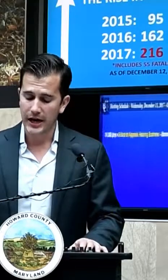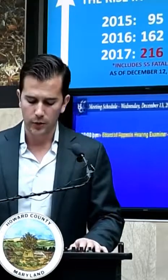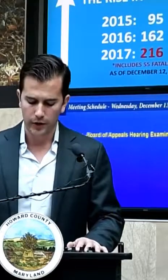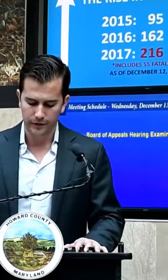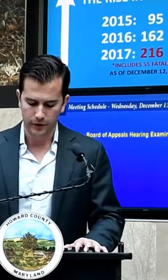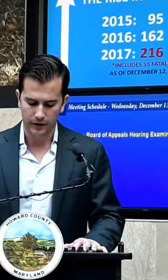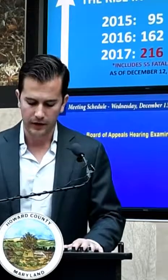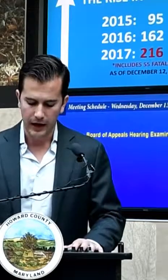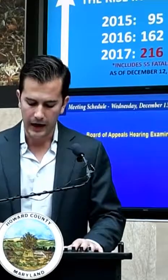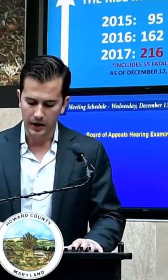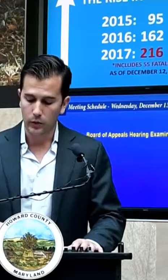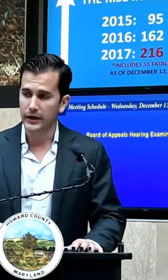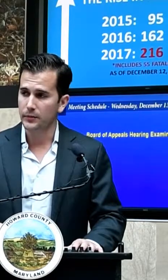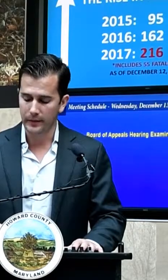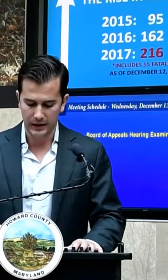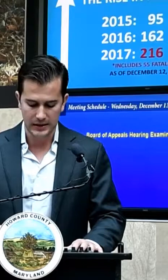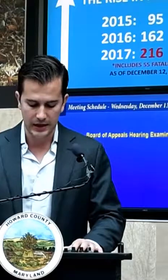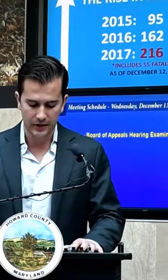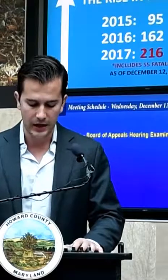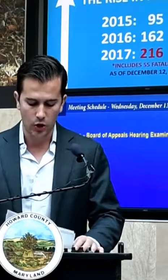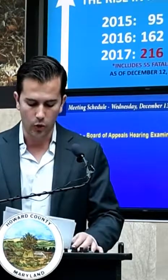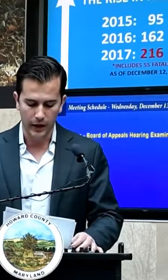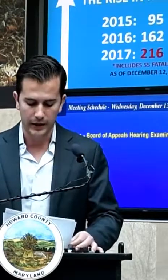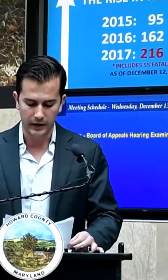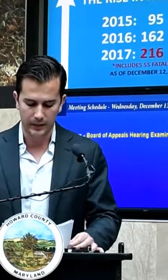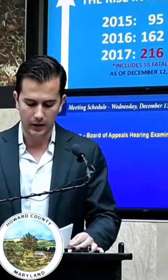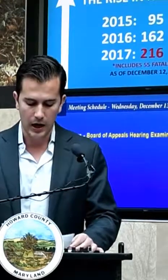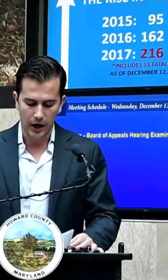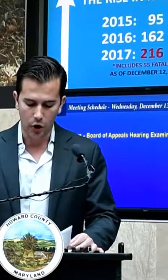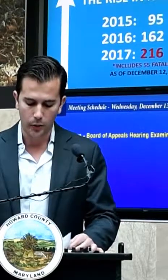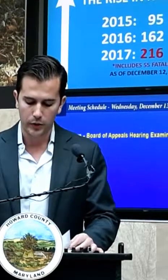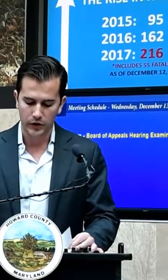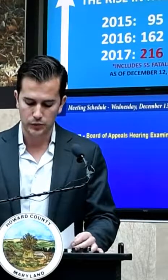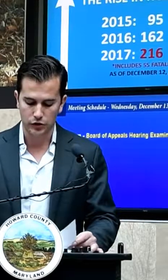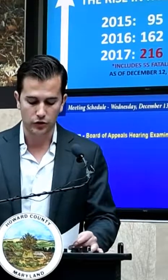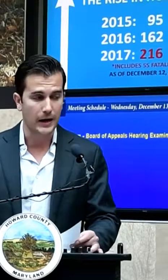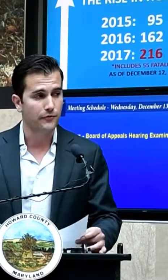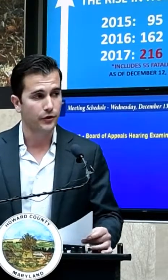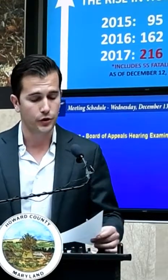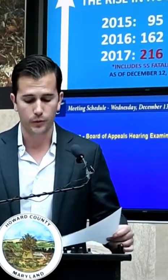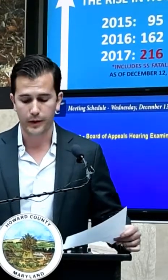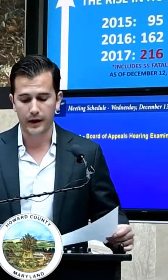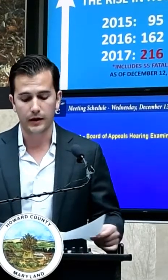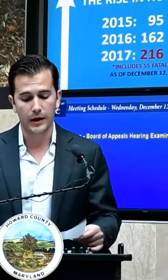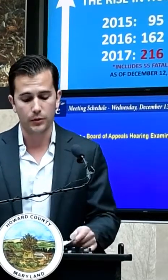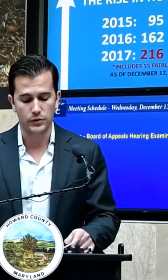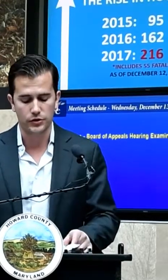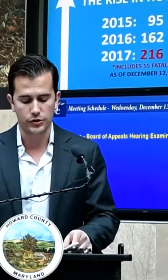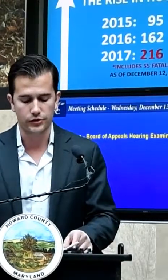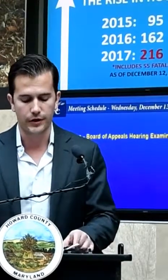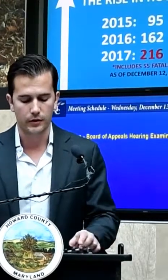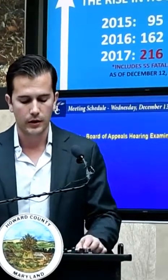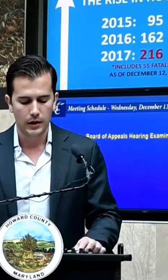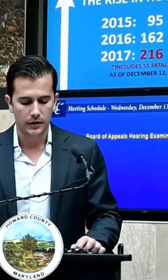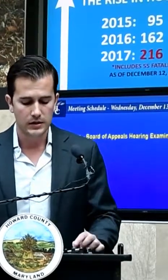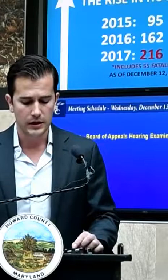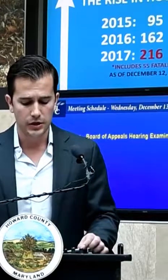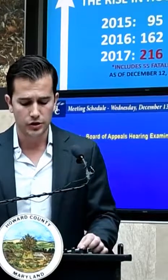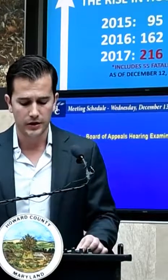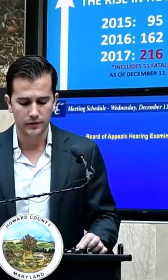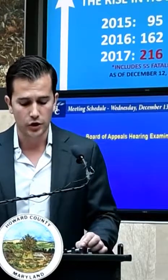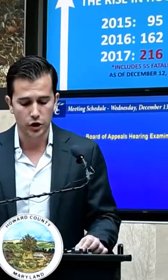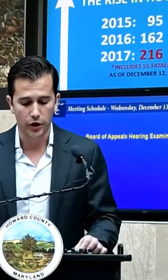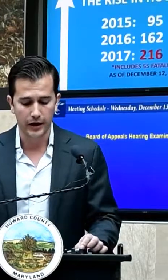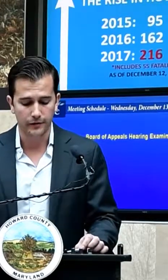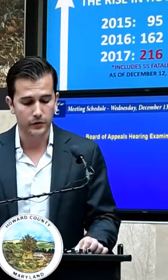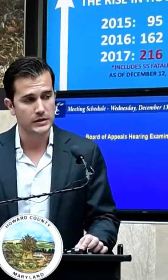Beginning January 1st, Aetna will implement a 7-day quantity limit on opioids prescribed for acute pain and post-surgery. This